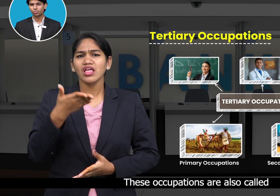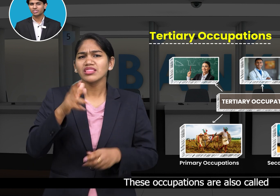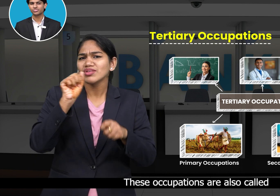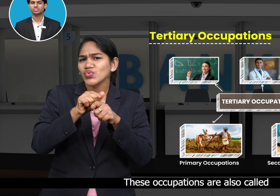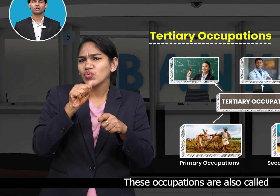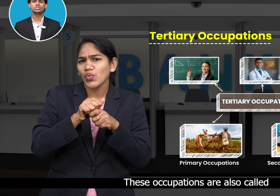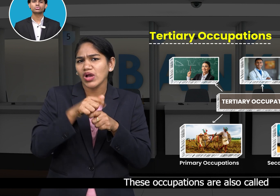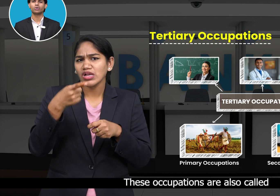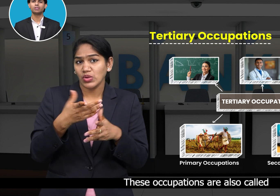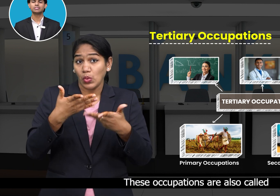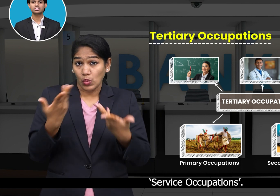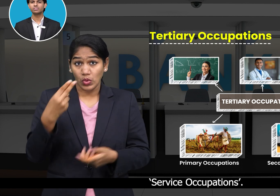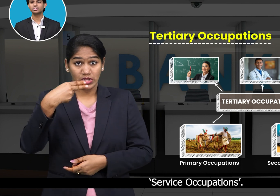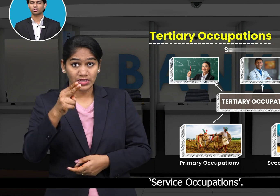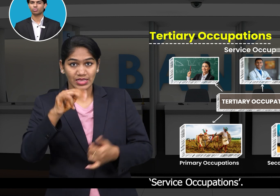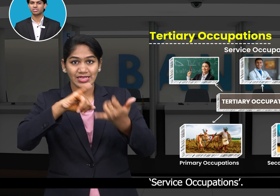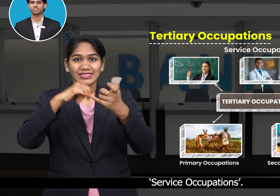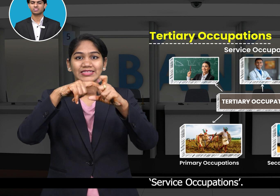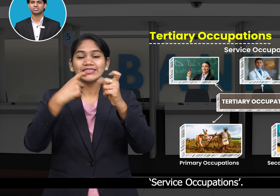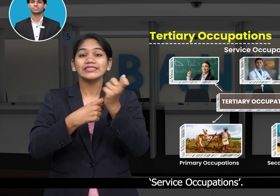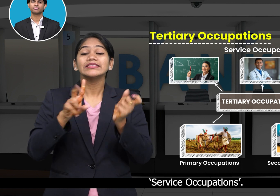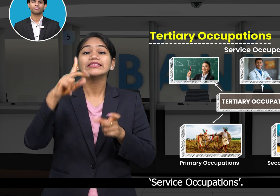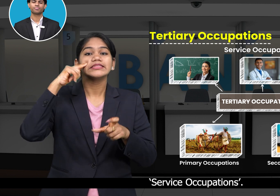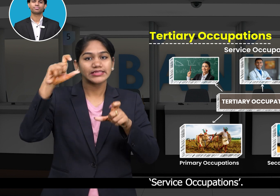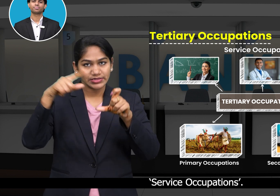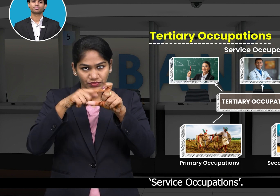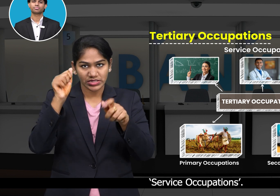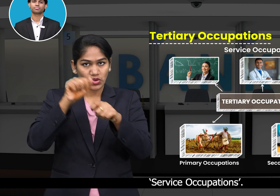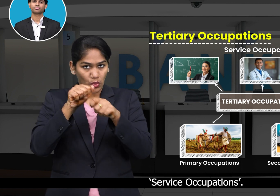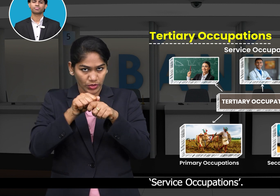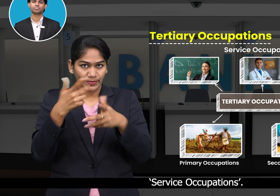These occupations are also called service occupations.